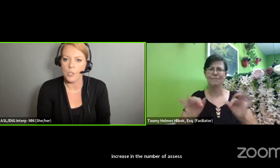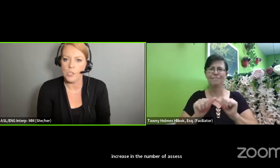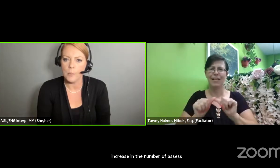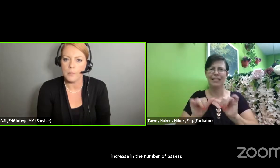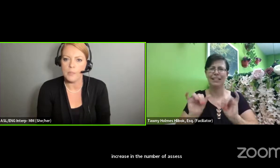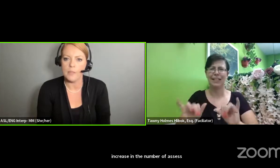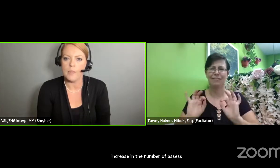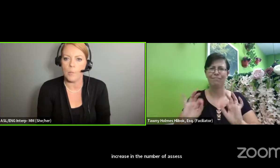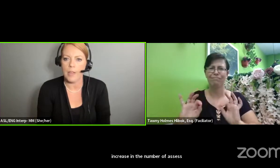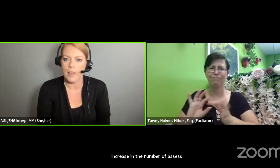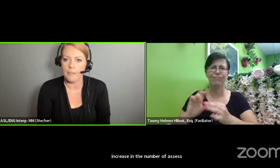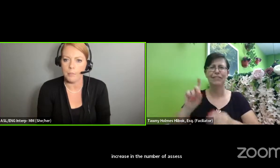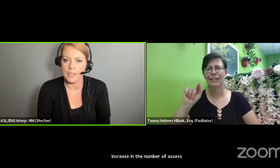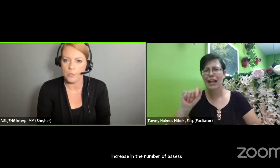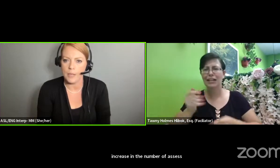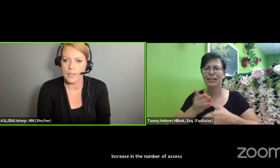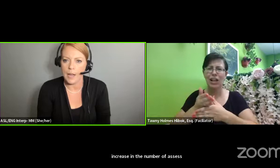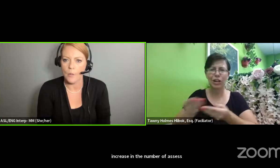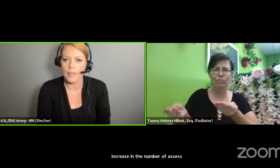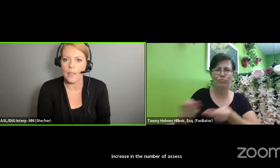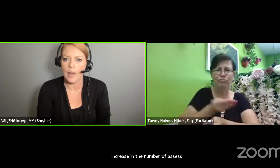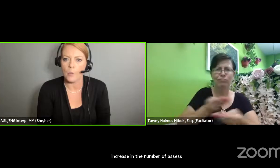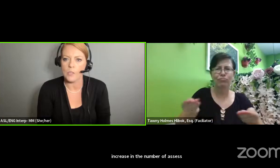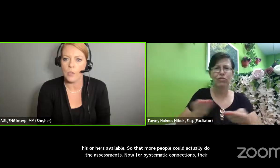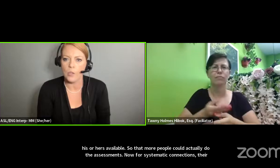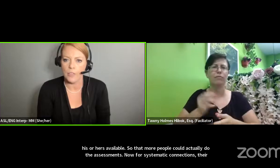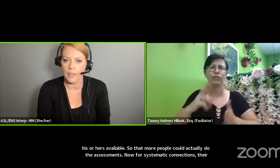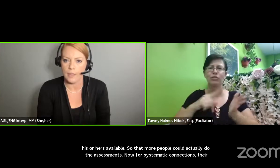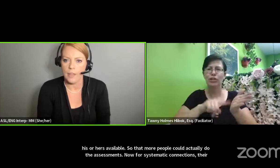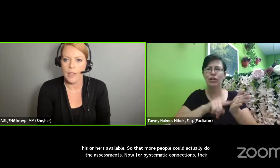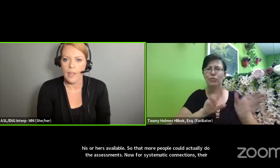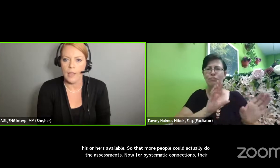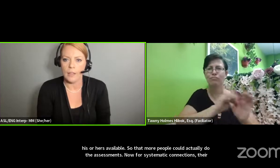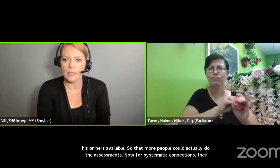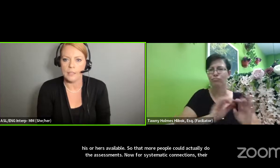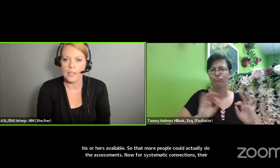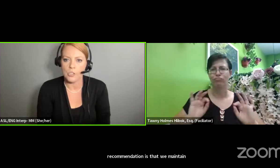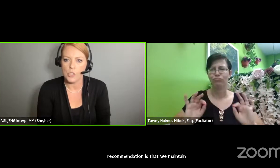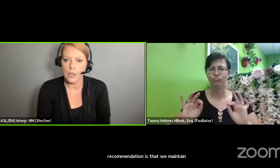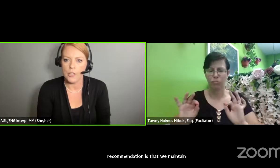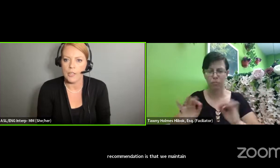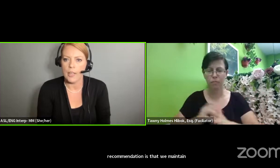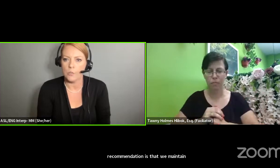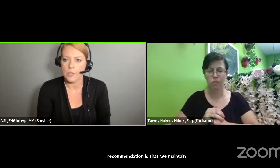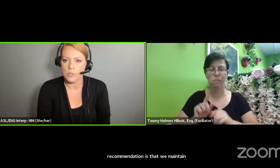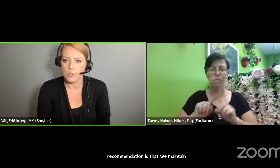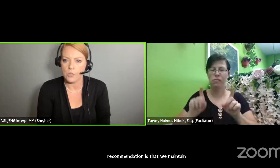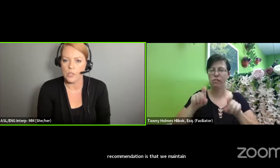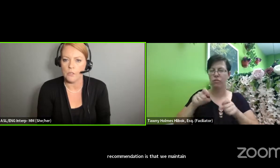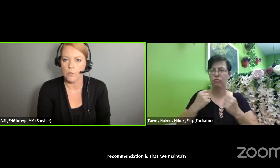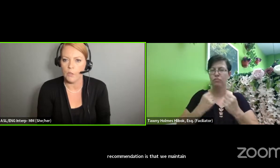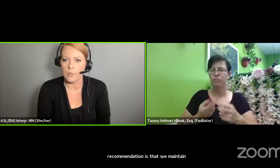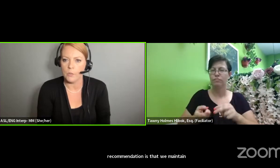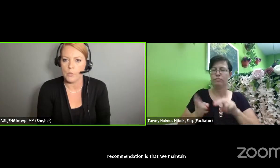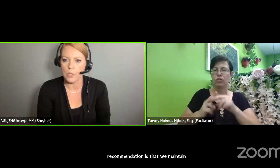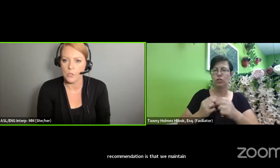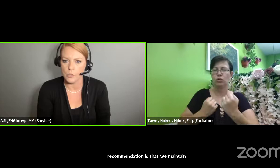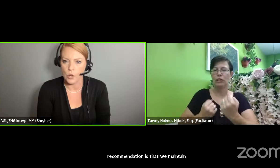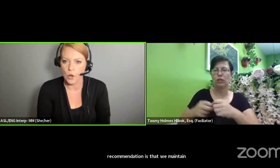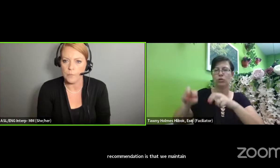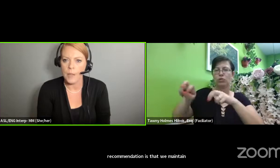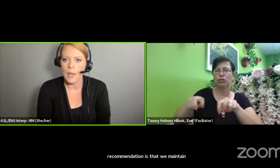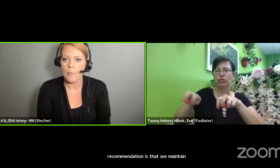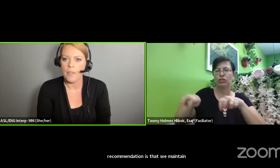agency partnerships that we have in place right now, and that was a good thing. And data sharing and research and involvement